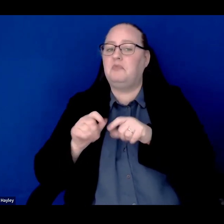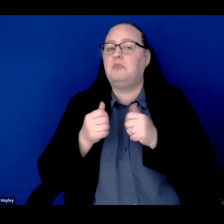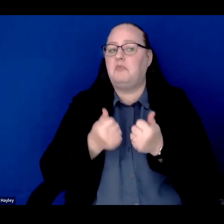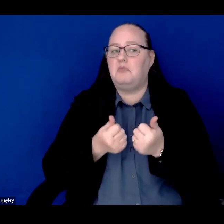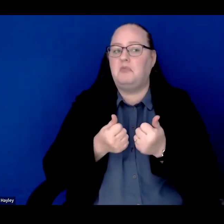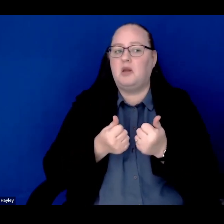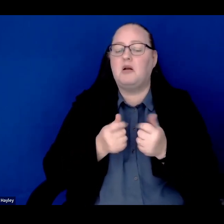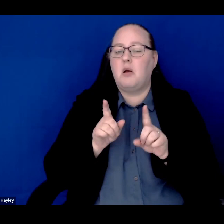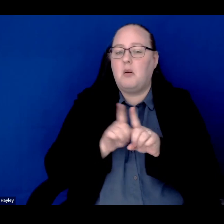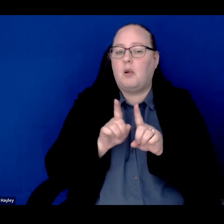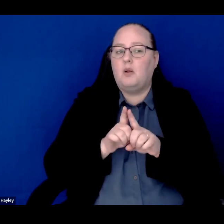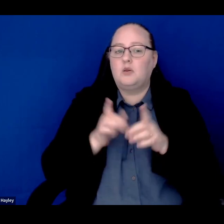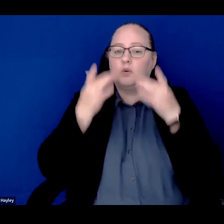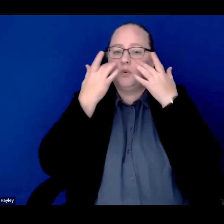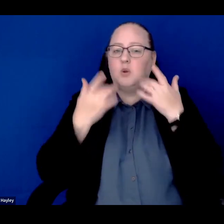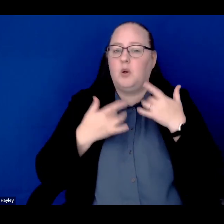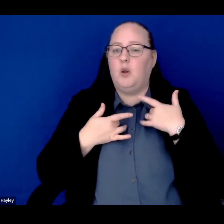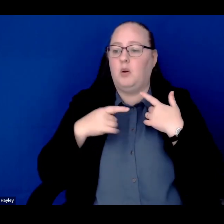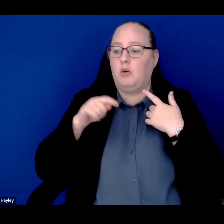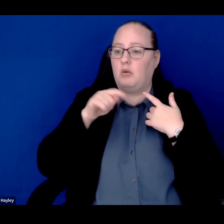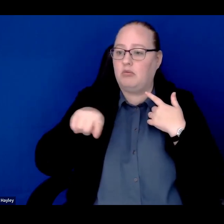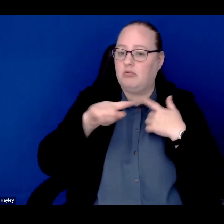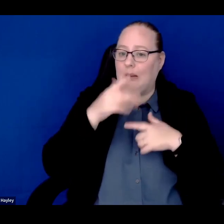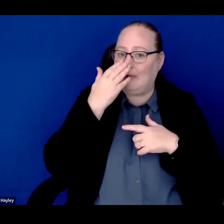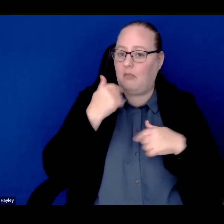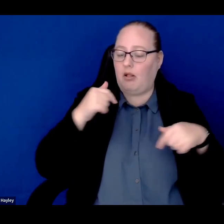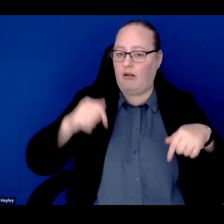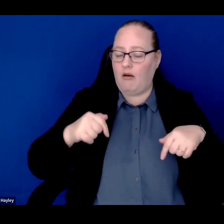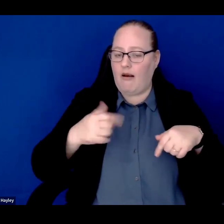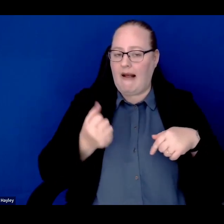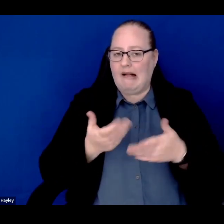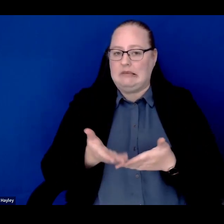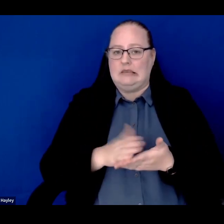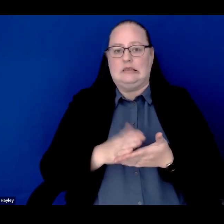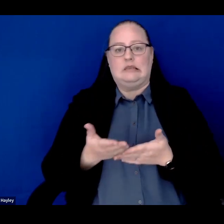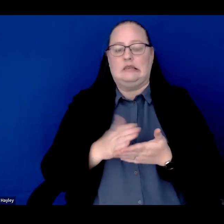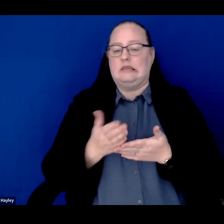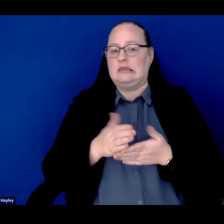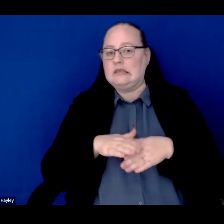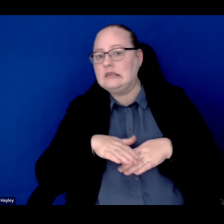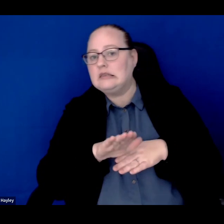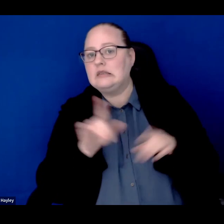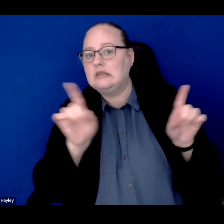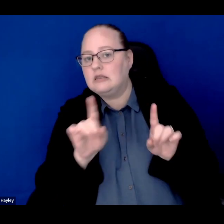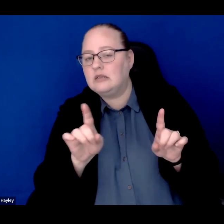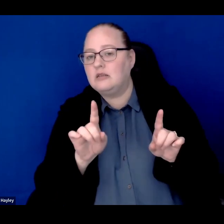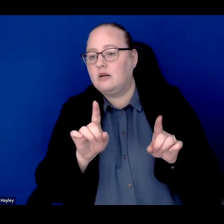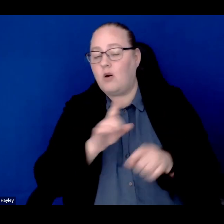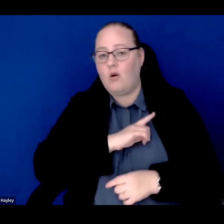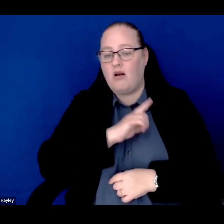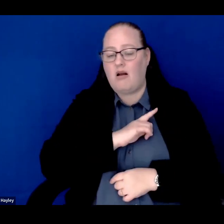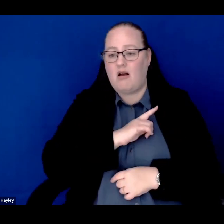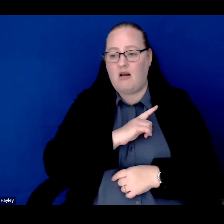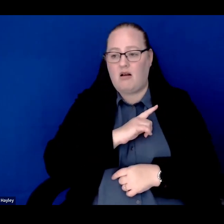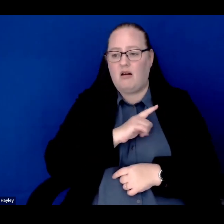some huge uncertainty in this room as well, because, you know, if we think about it, 15% going